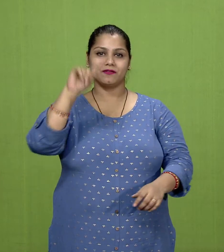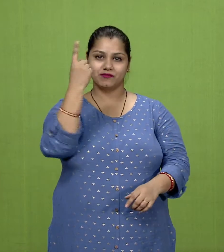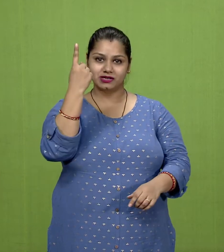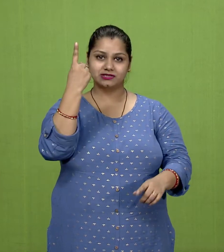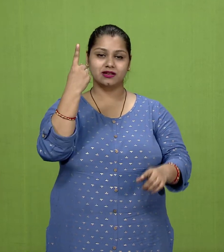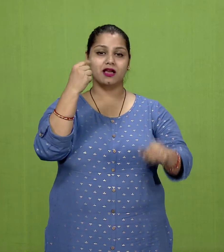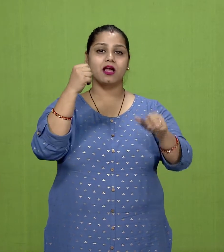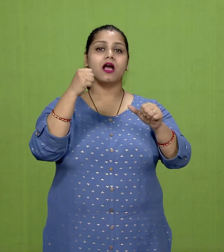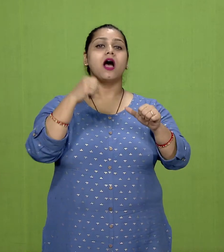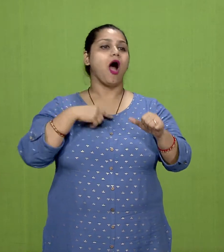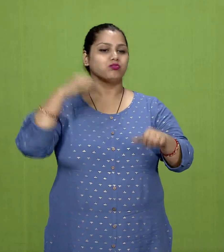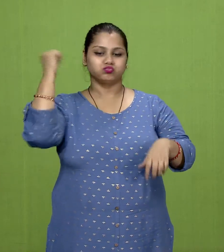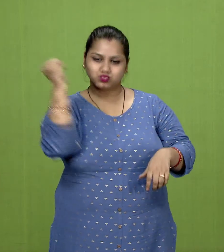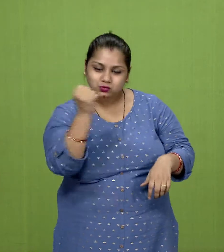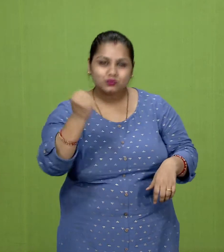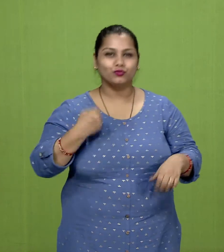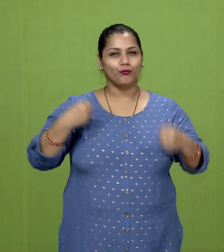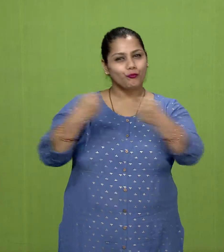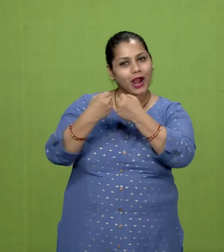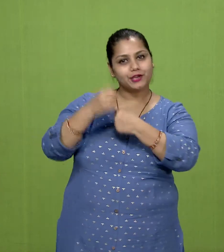ahimsa or non-violence,